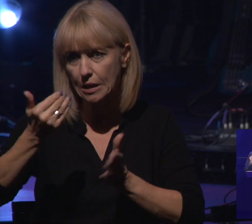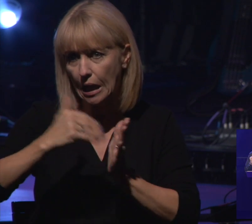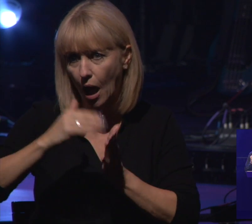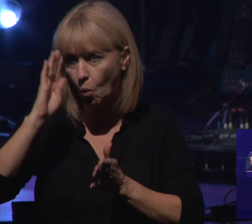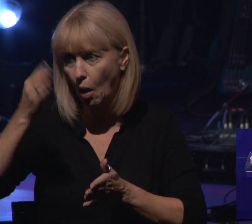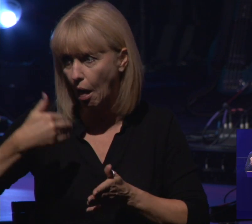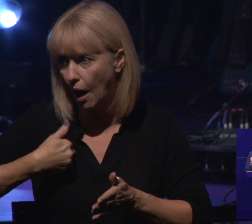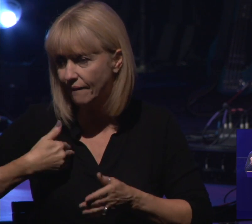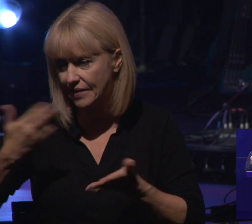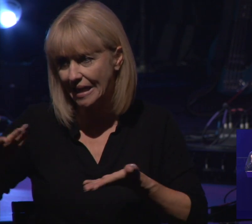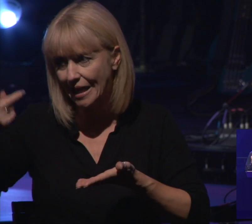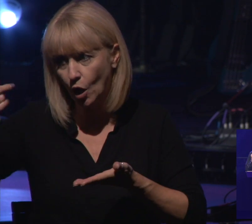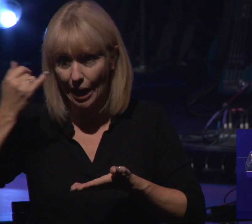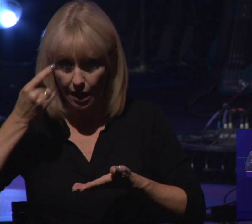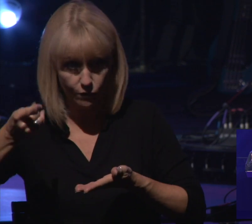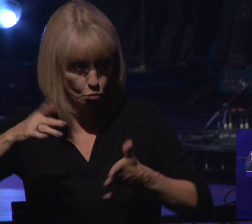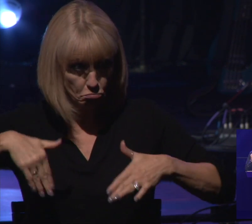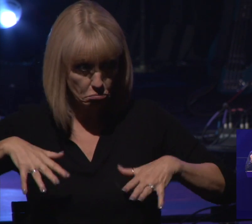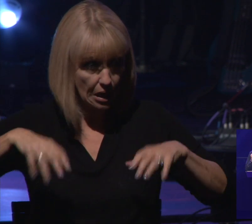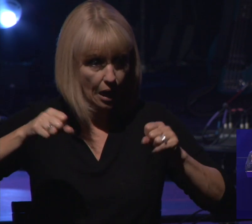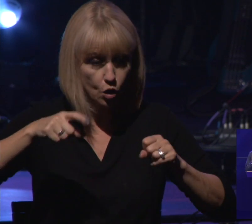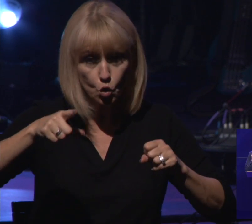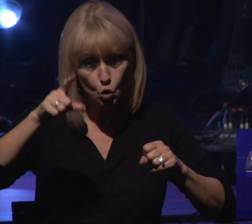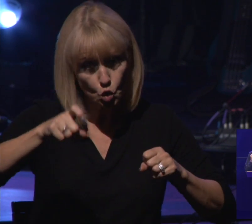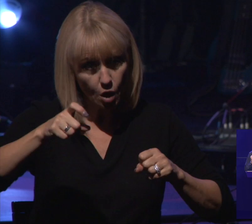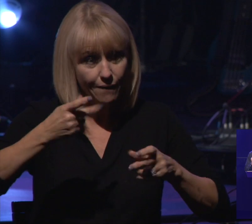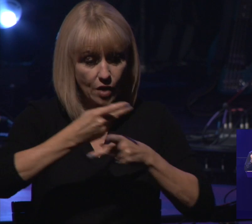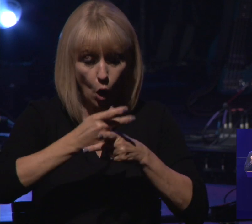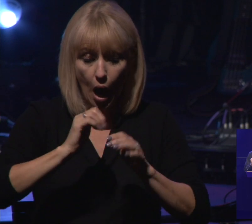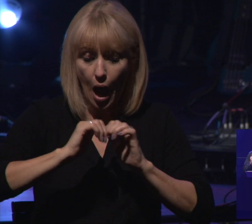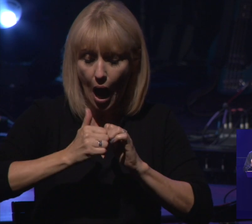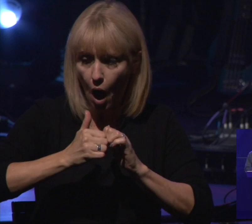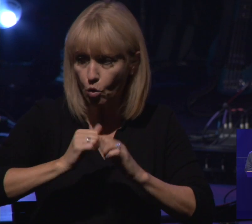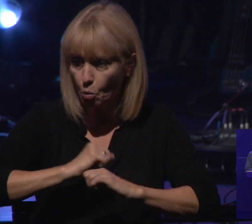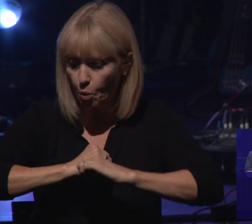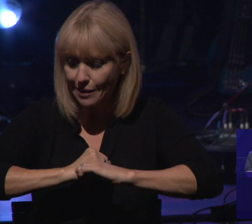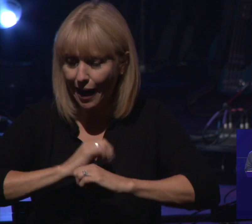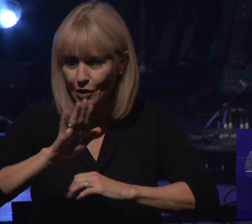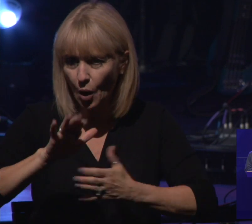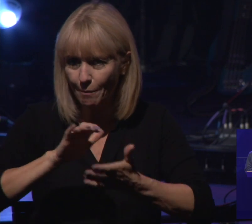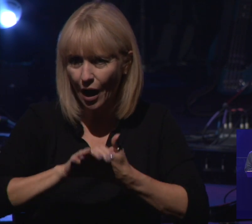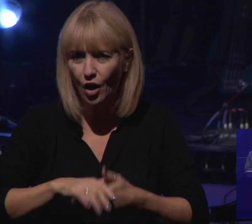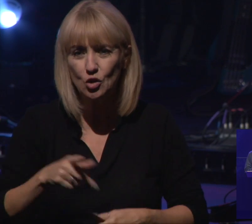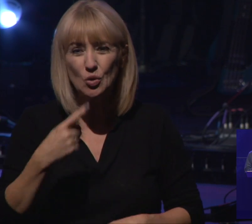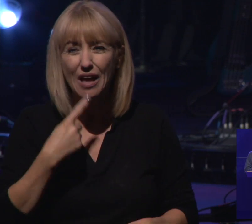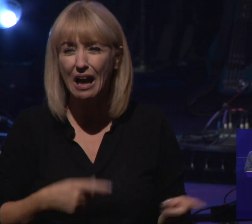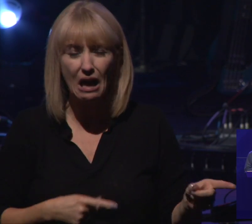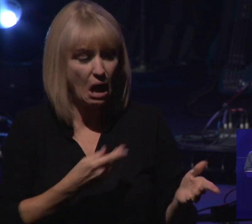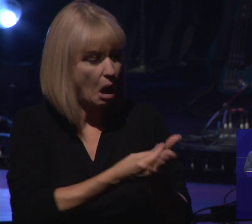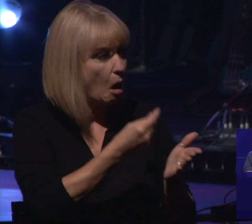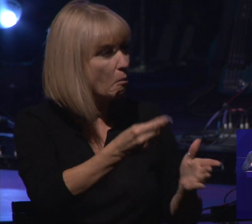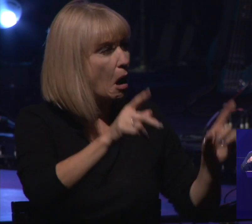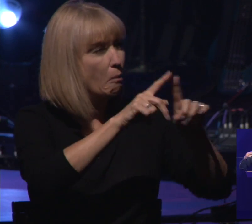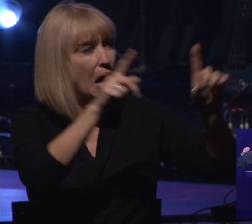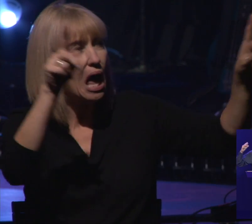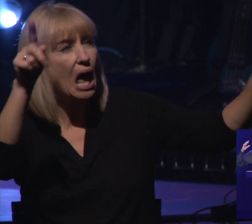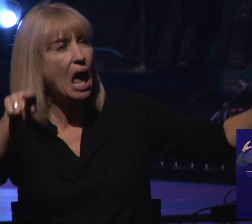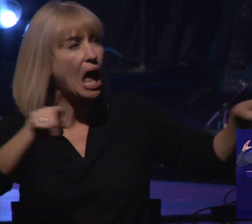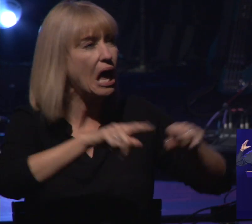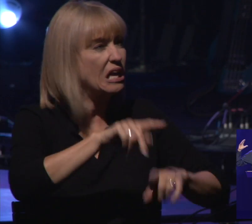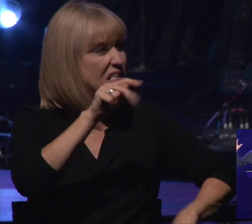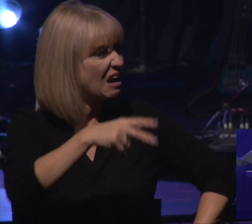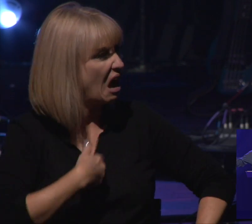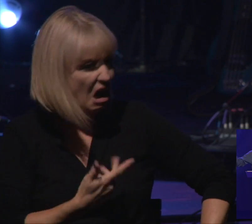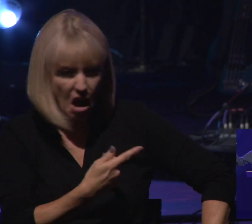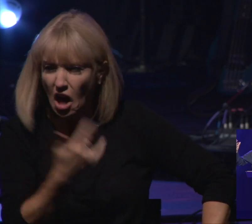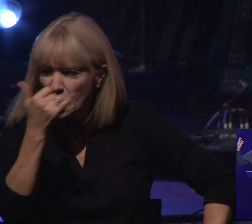got to take that if you haven't yet. But figure out how money should not drive a wedge in your marriage. You buy this huge fancy TV